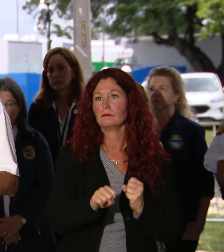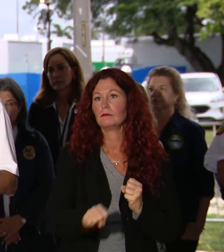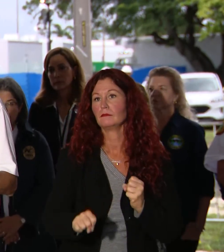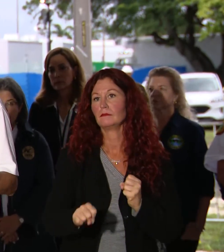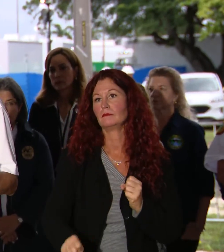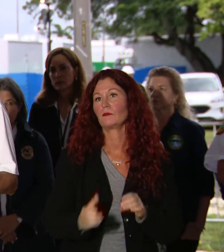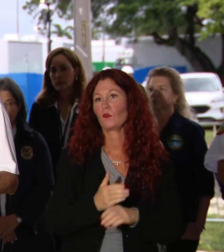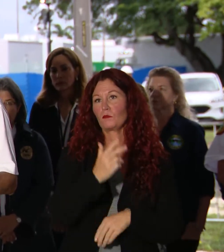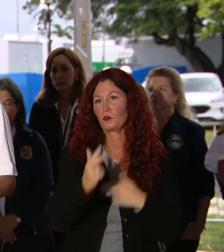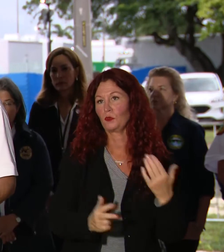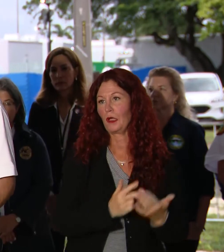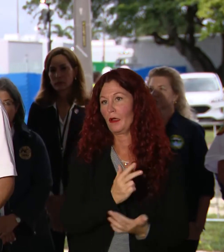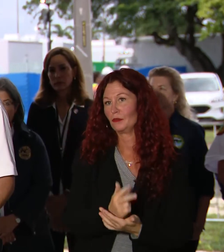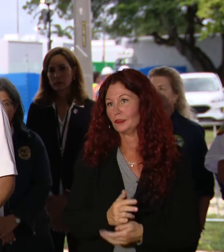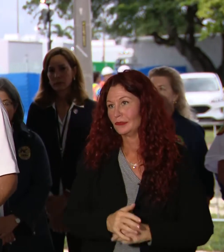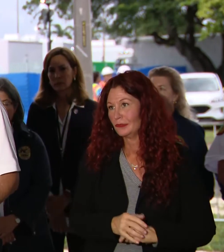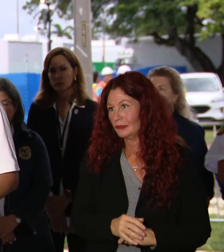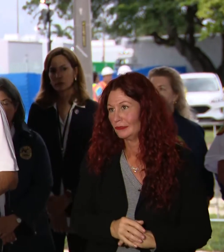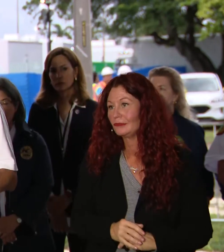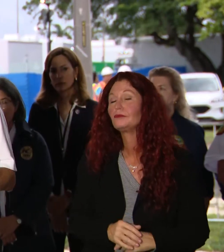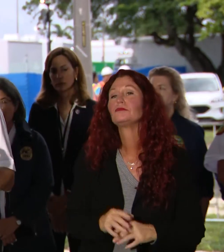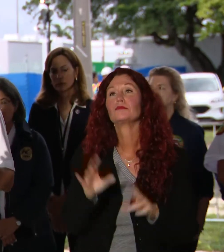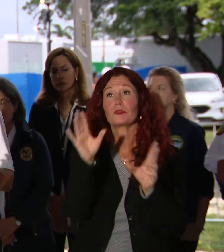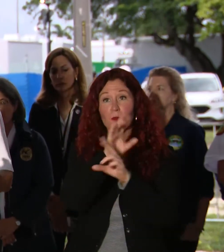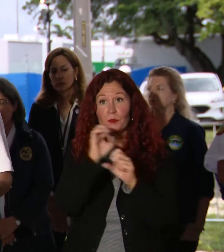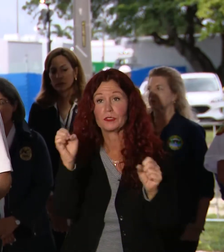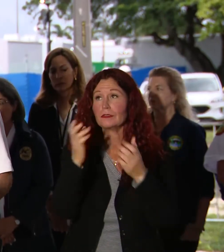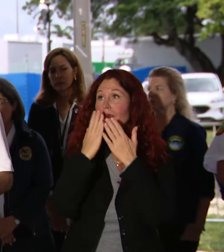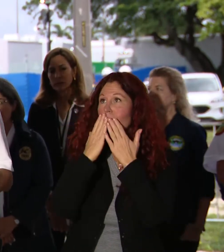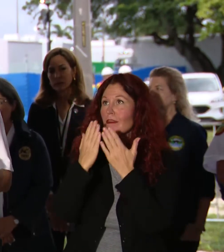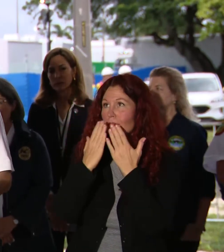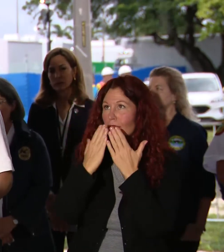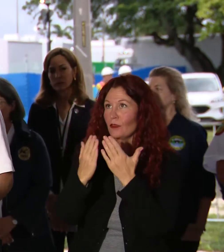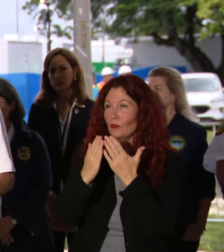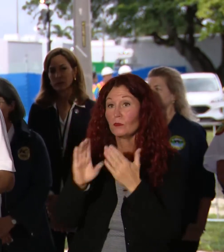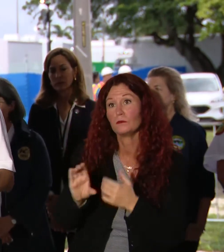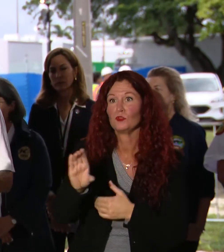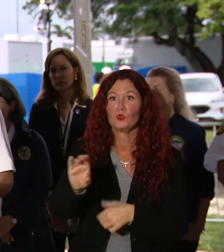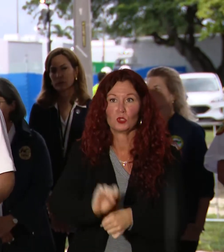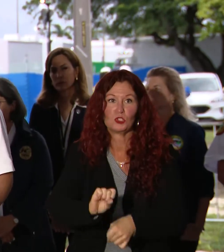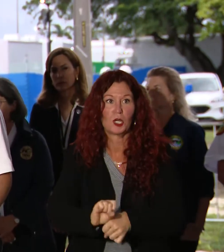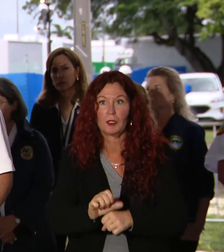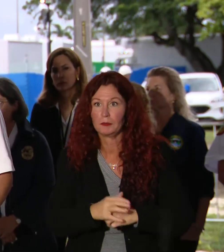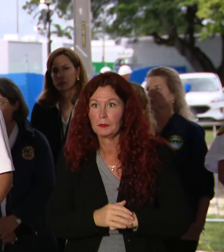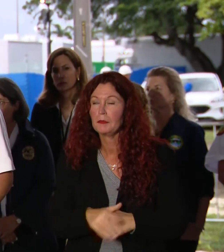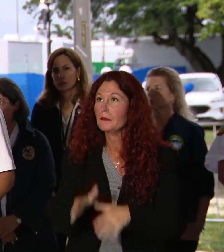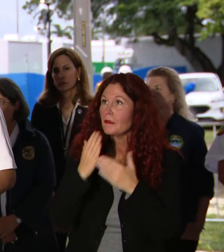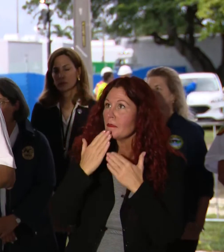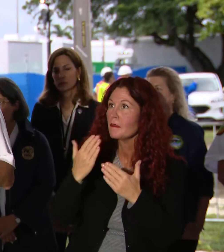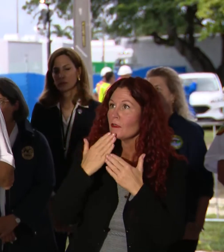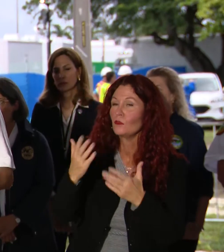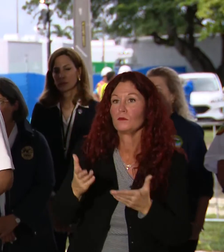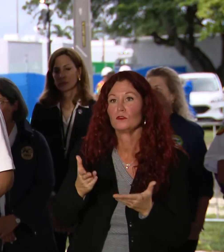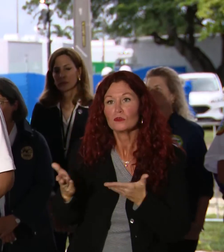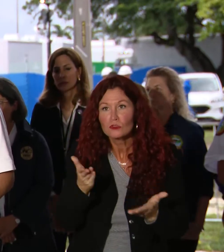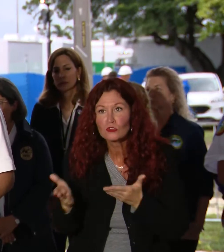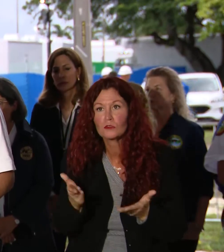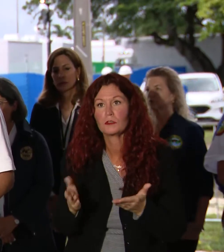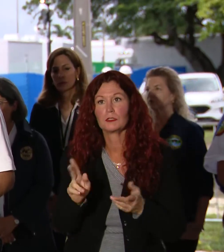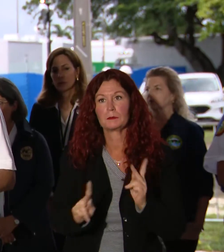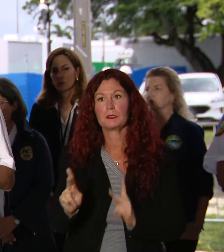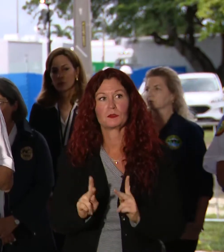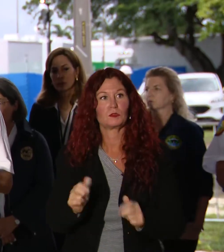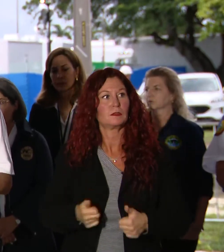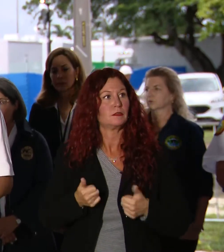Thank you for serving your citizens. Thank you for serving Dade County, Surfside, in the state of Florida. You've done what you